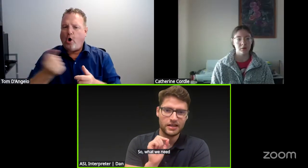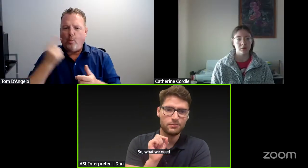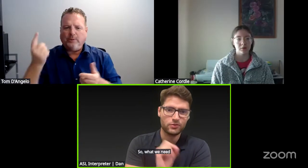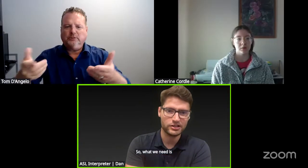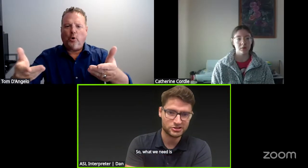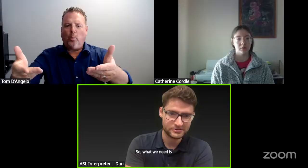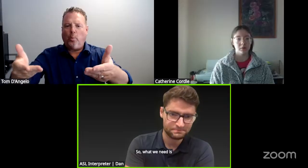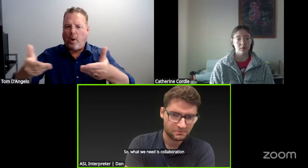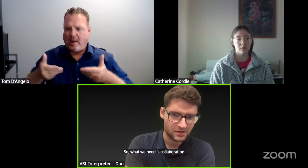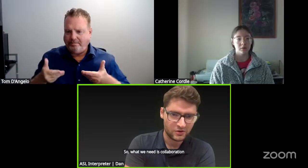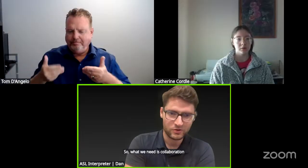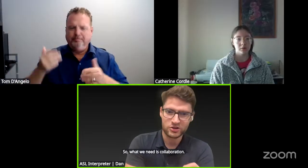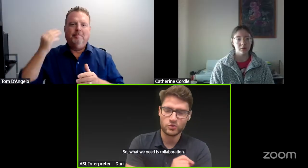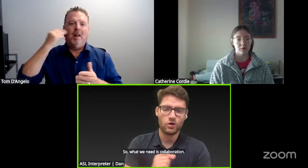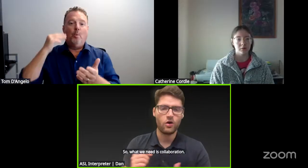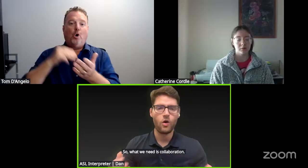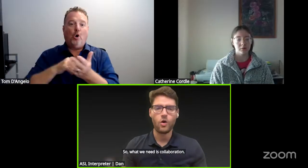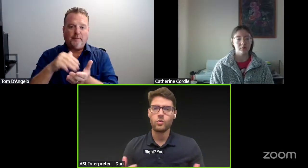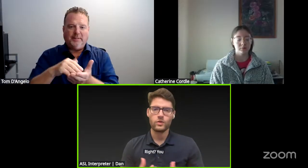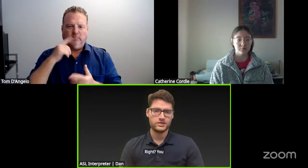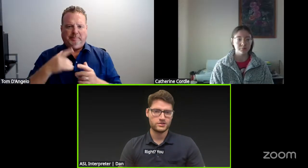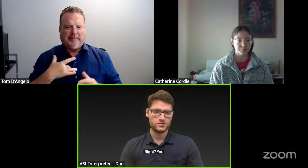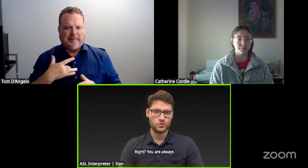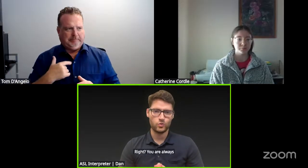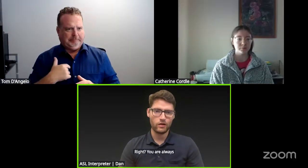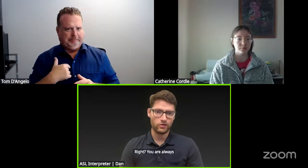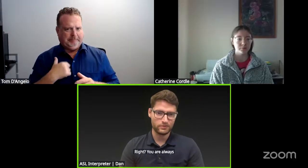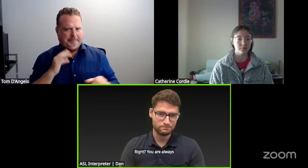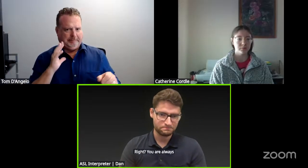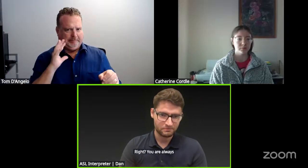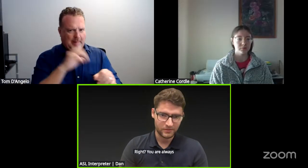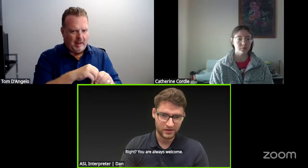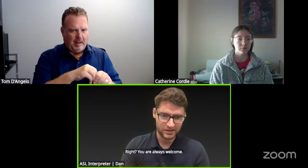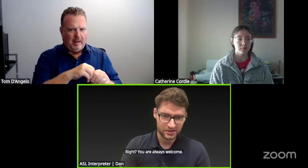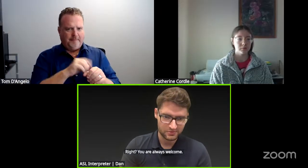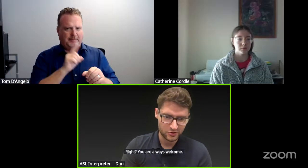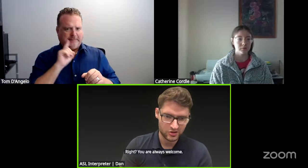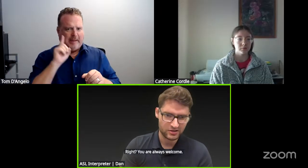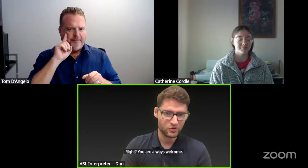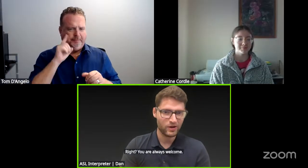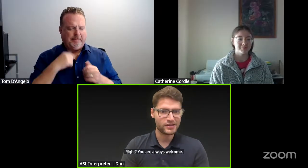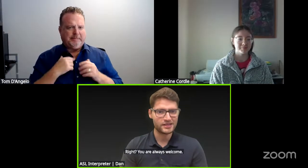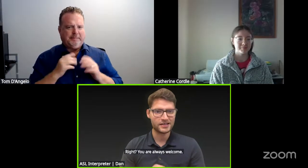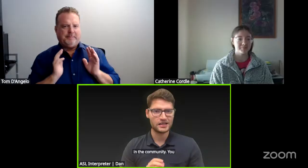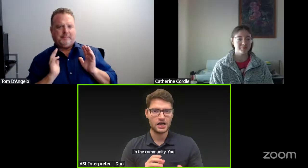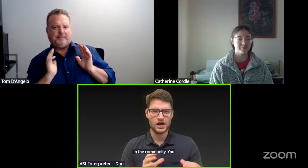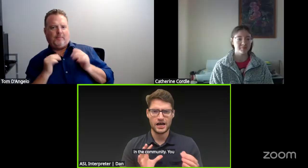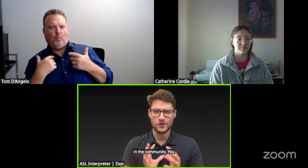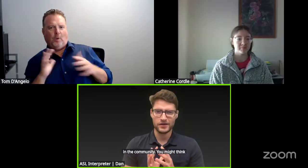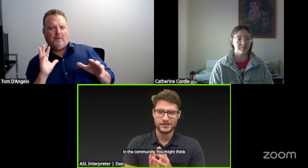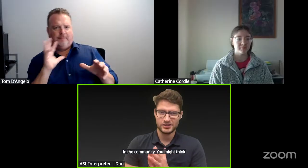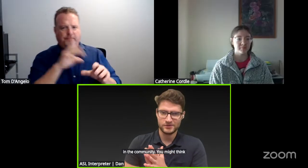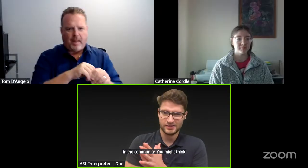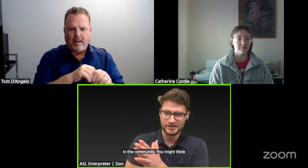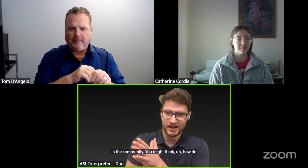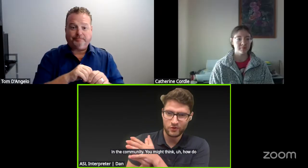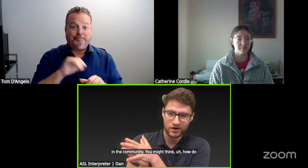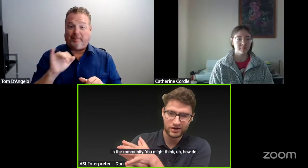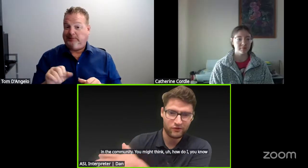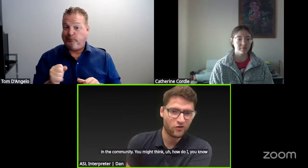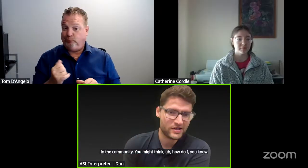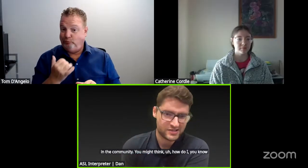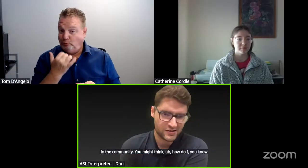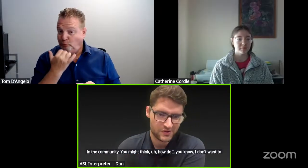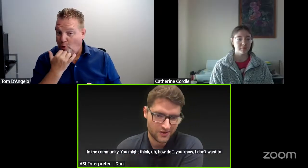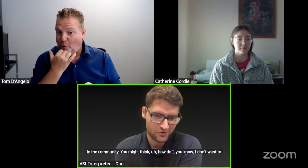is collaboration, right? You are always welcome in the community. You might think, how do I don't